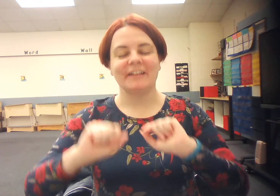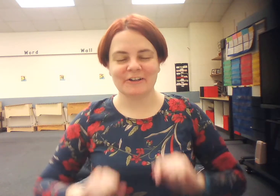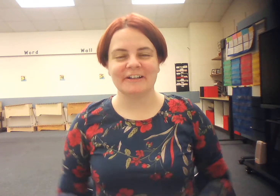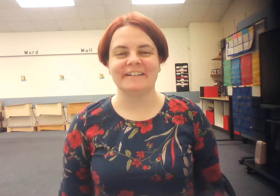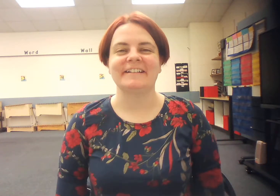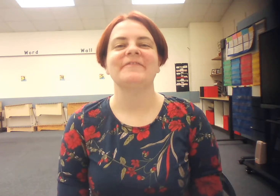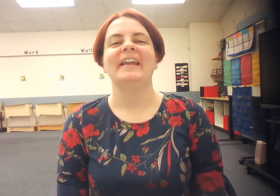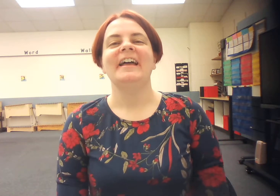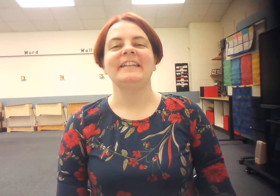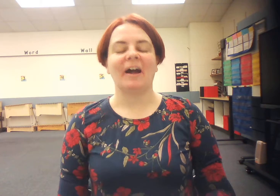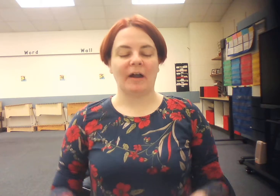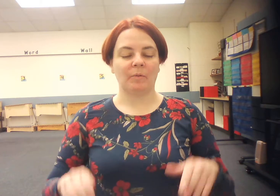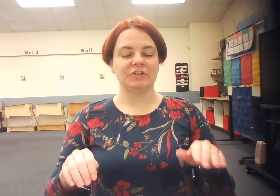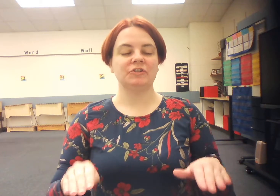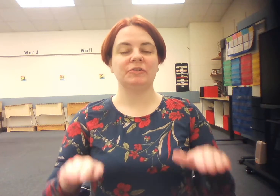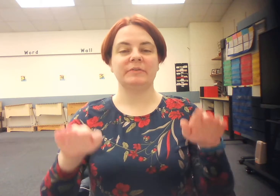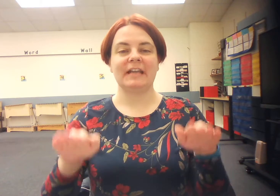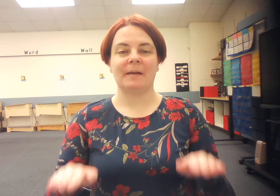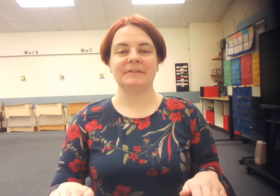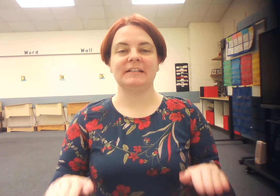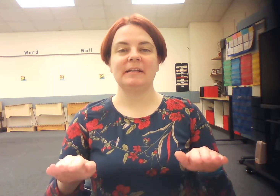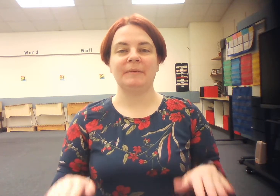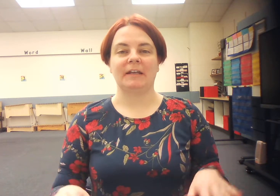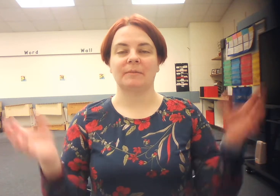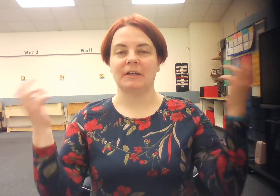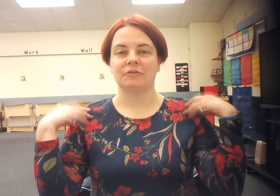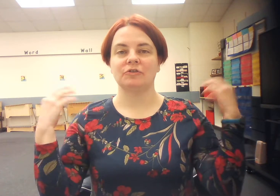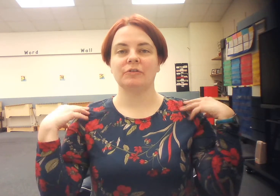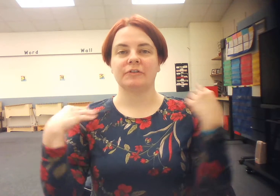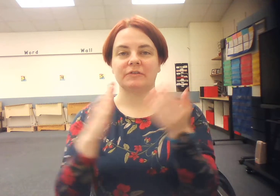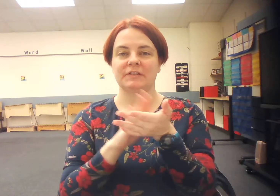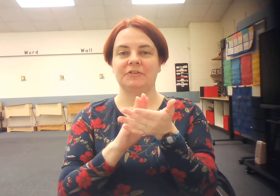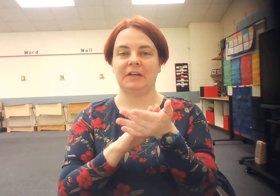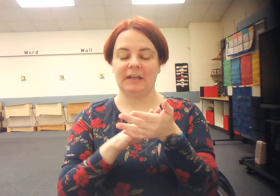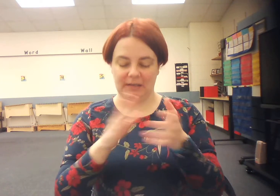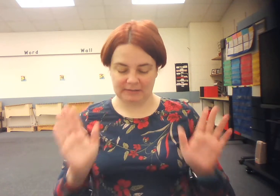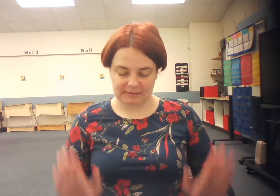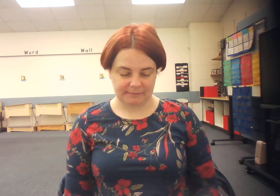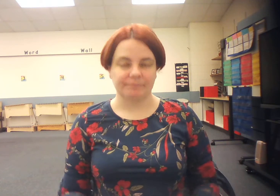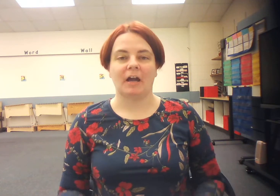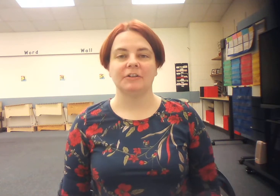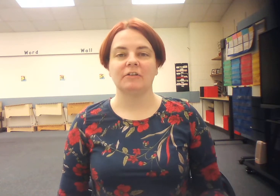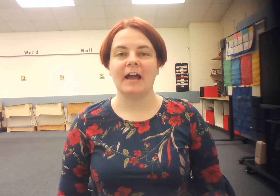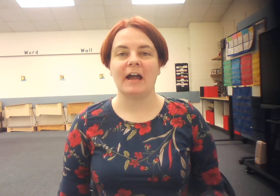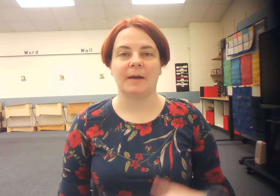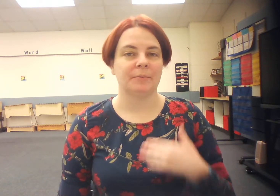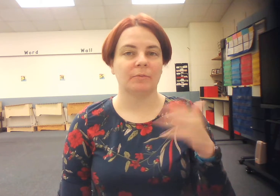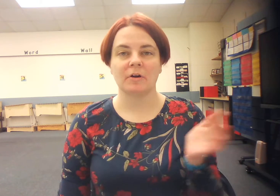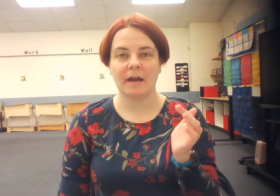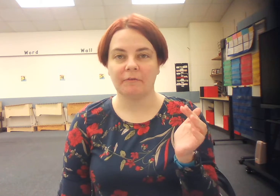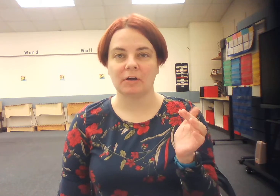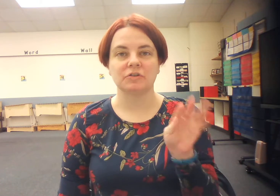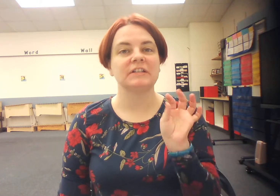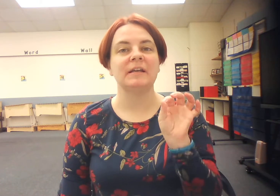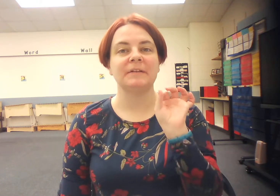good now I want you to tap a steady beat it can be on your shoulders in your hands on your lap wherever just keep it